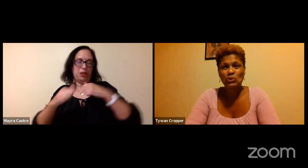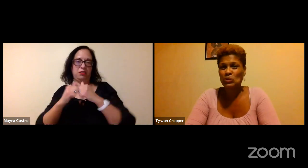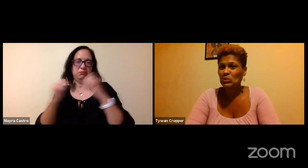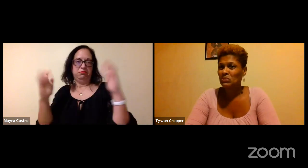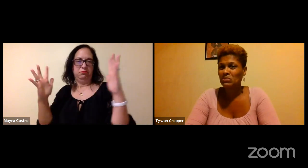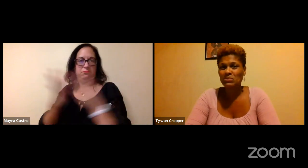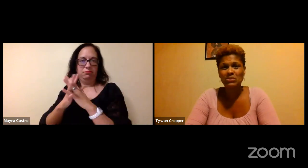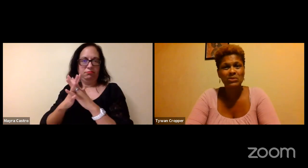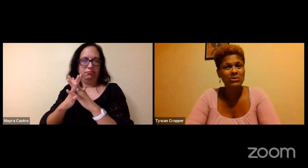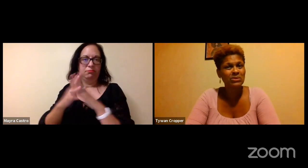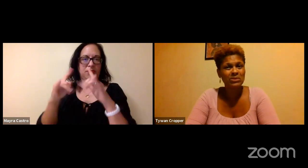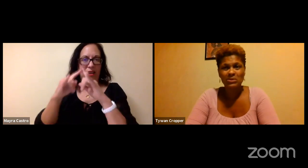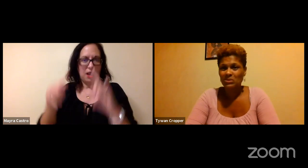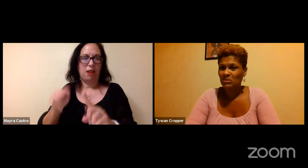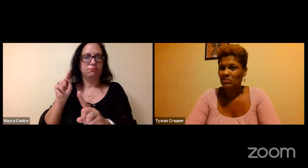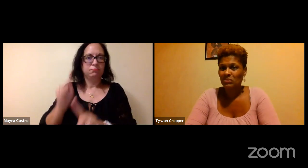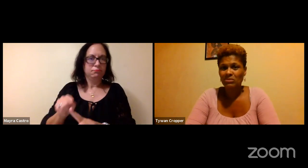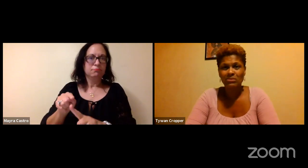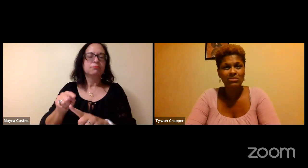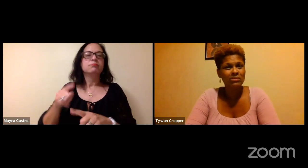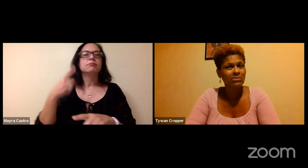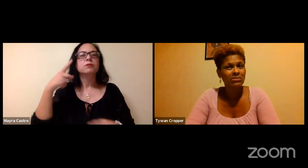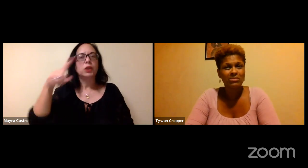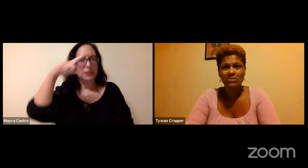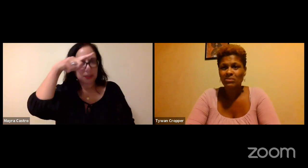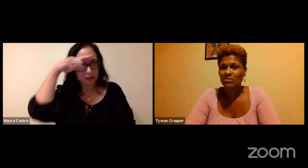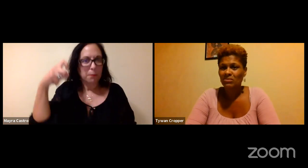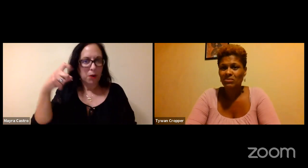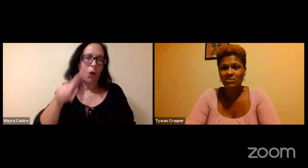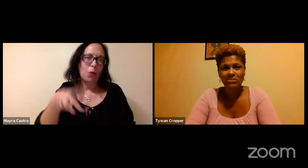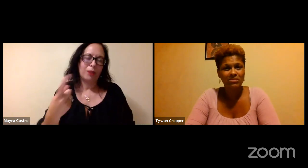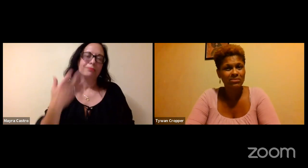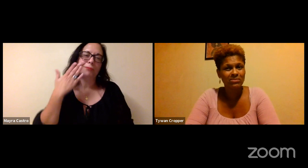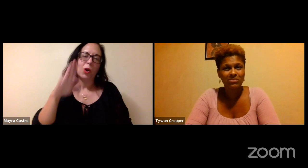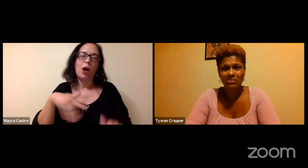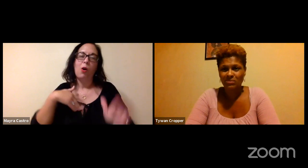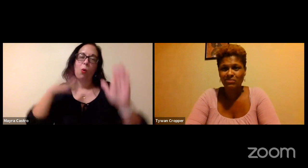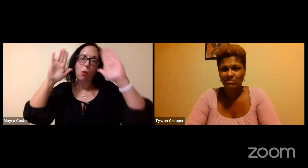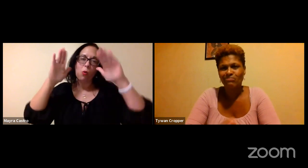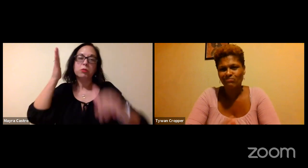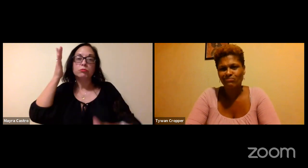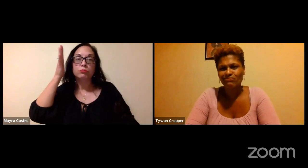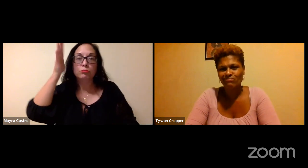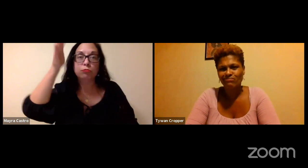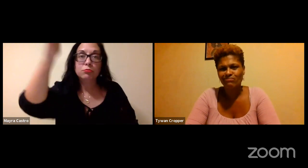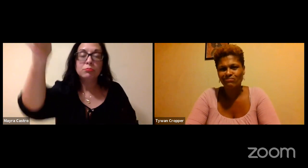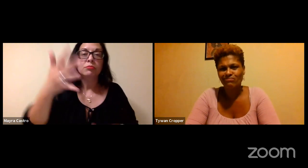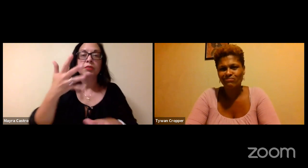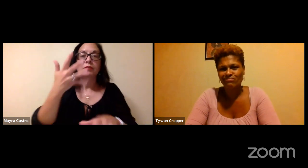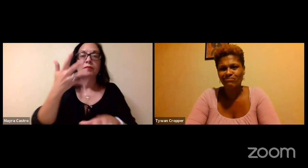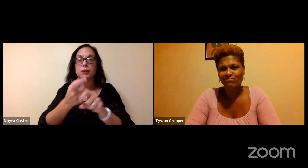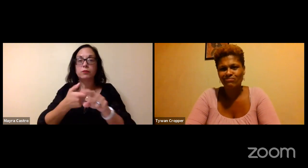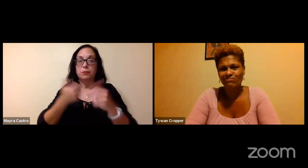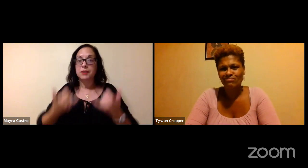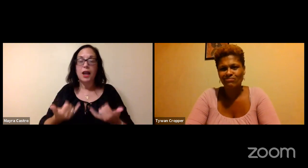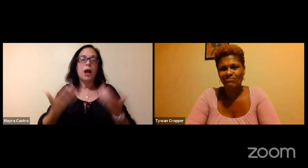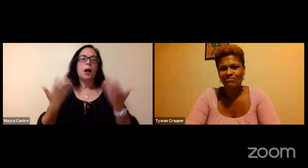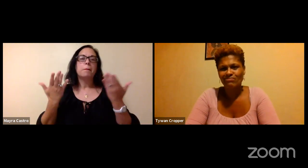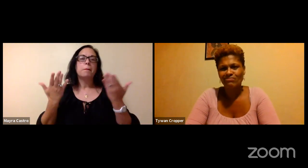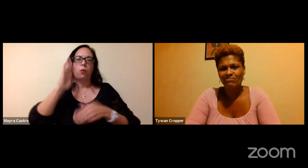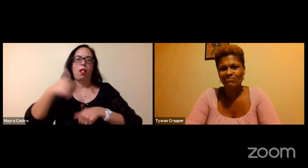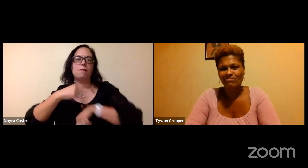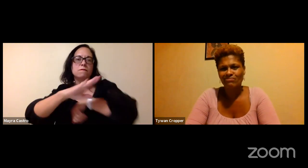very frustrating. So I thought, well, let's set up a camp in the summer.